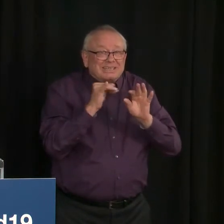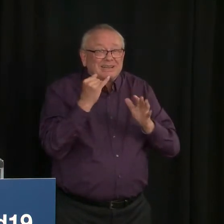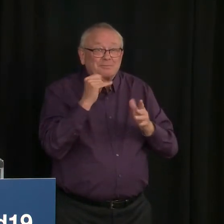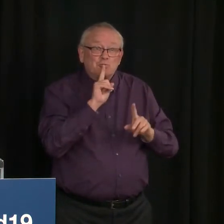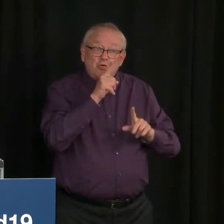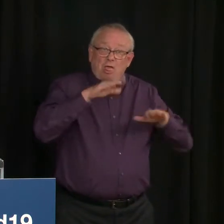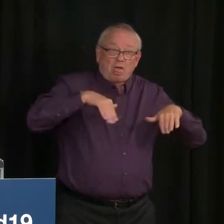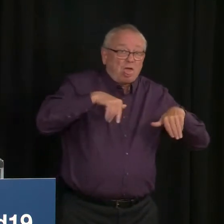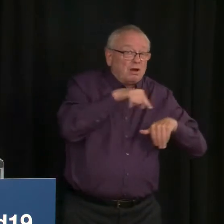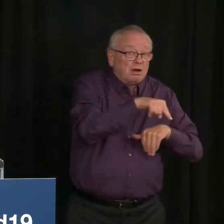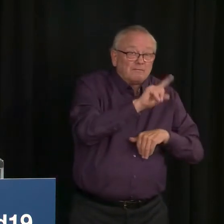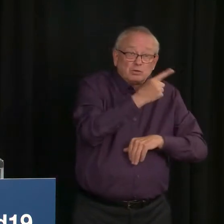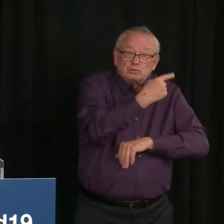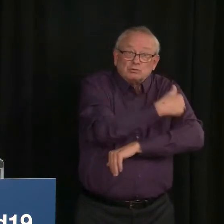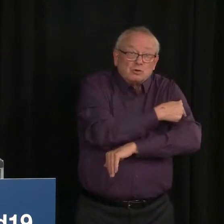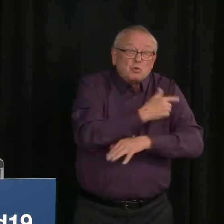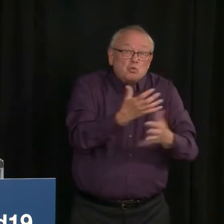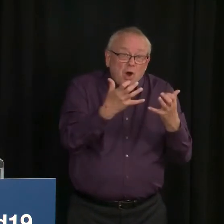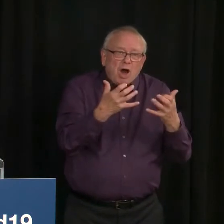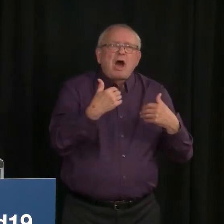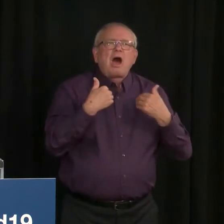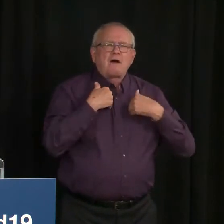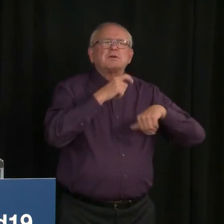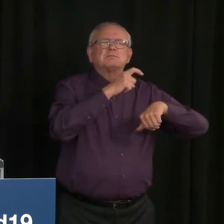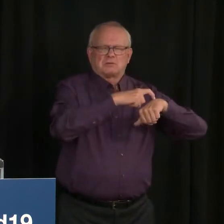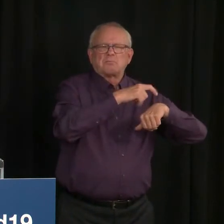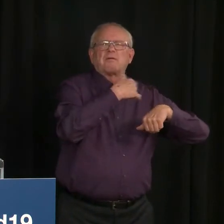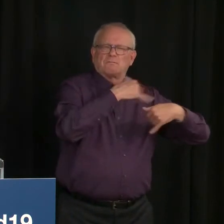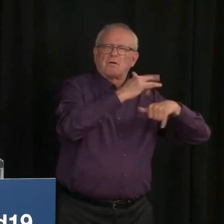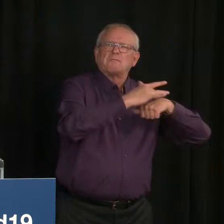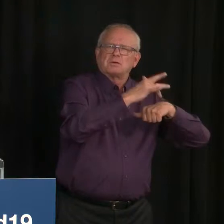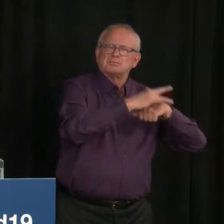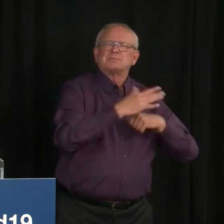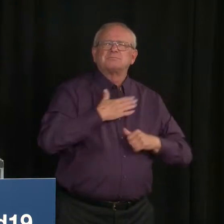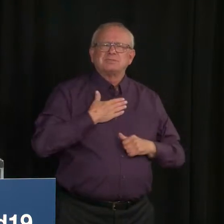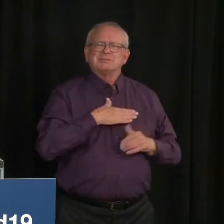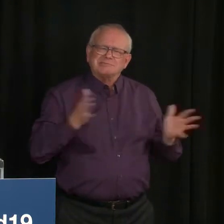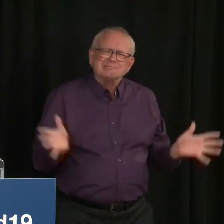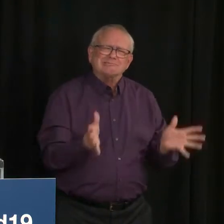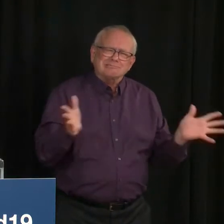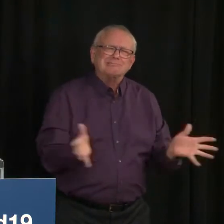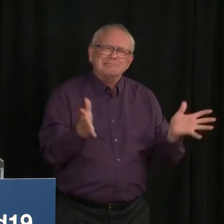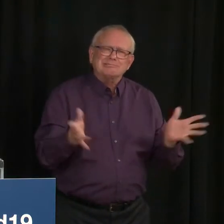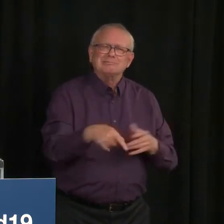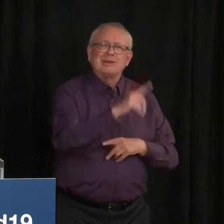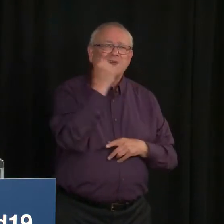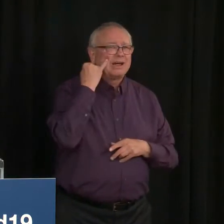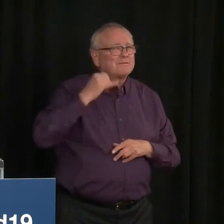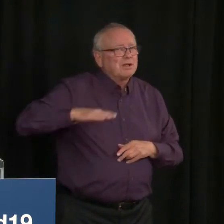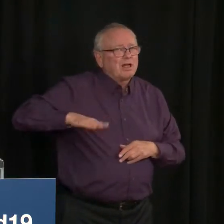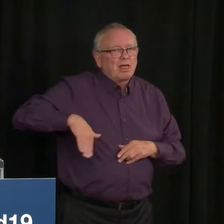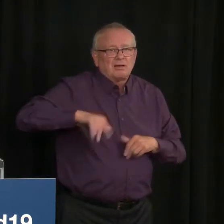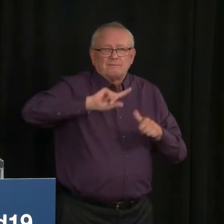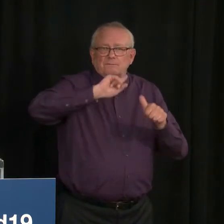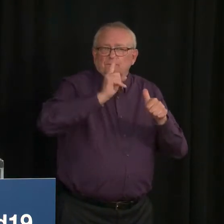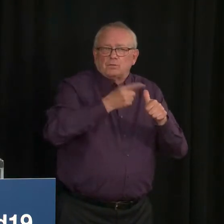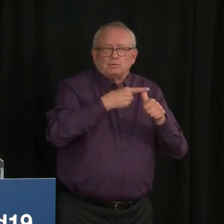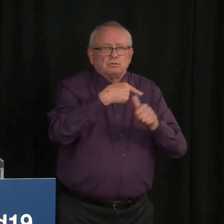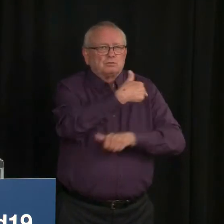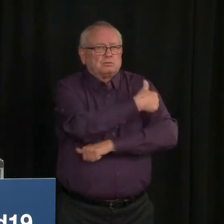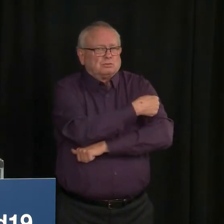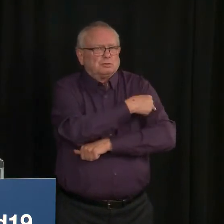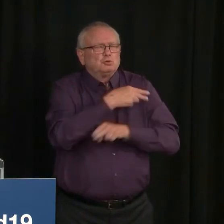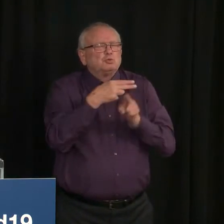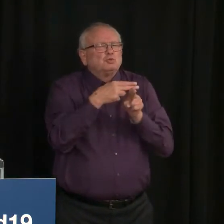looking to do so has that chance. So I would really encourage anyone who hasn't yet had a first dose to book their appointment soon as